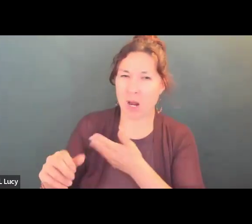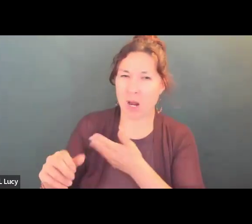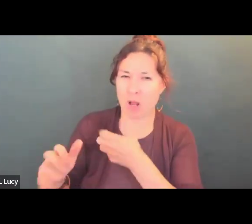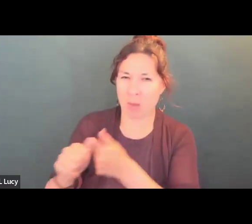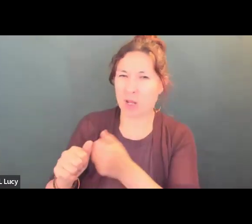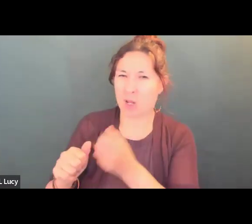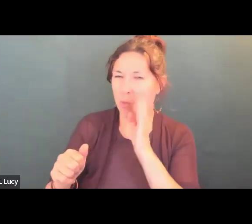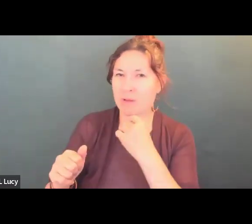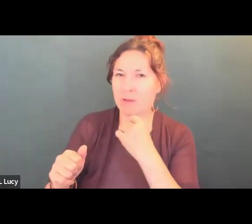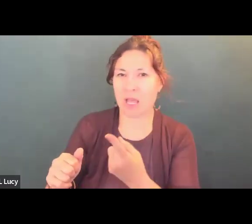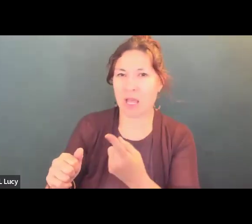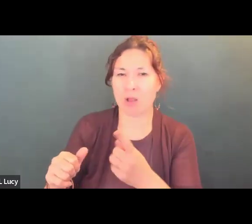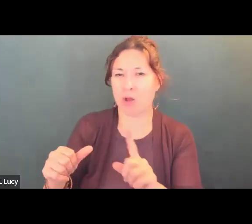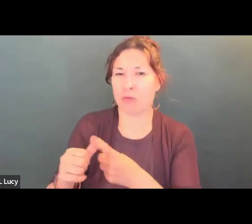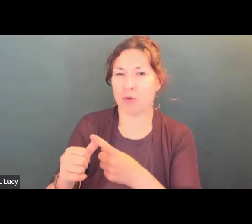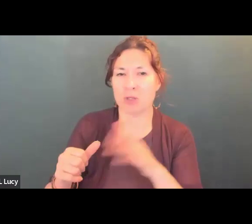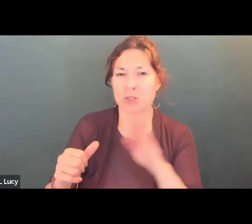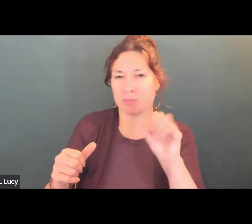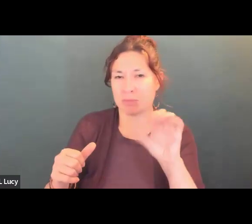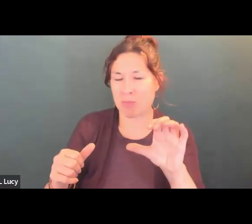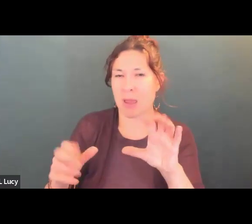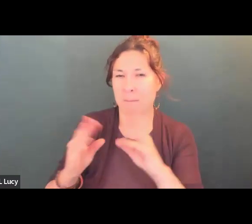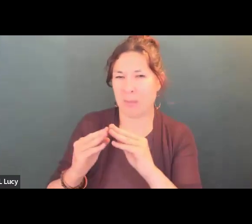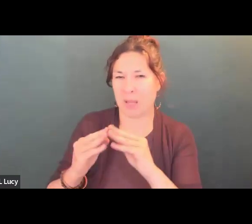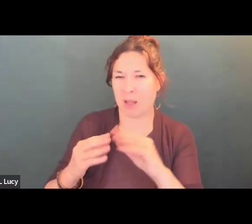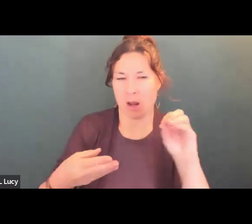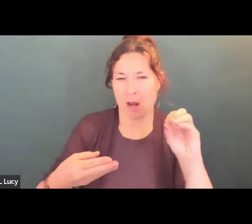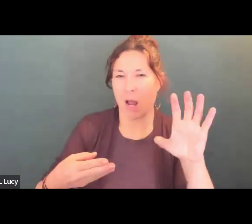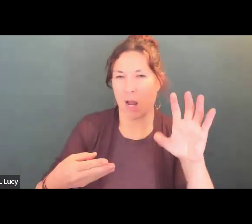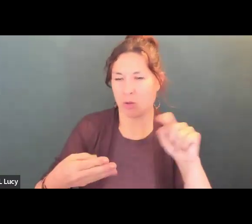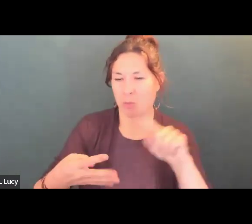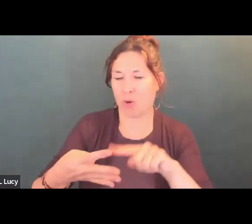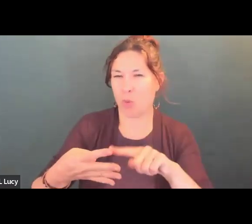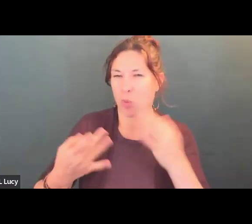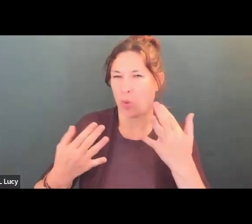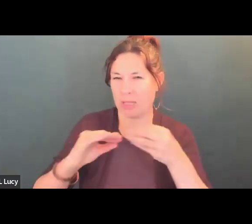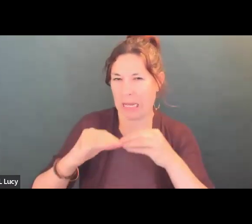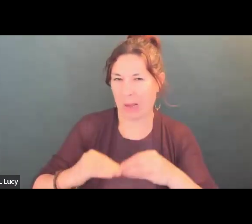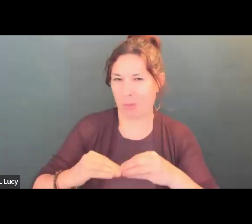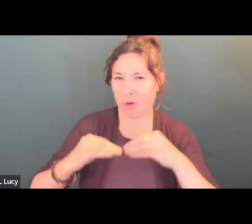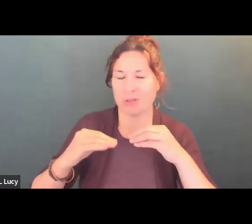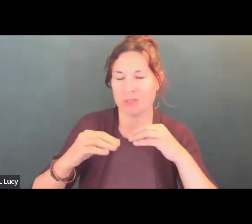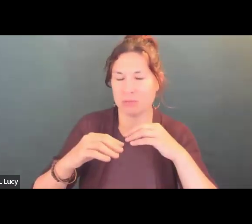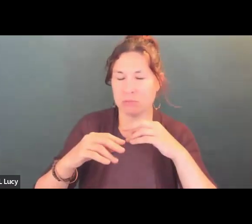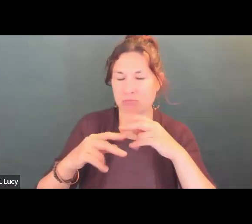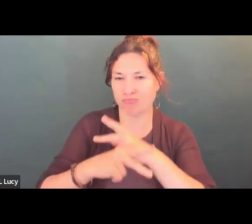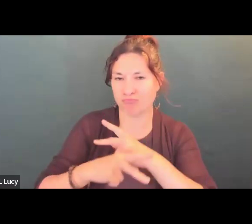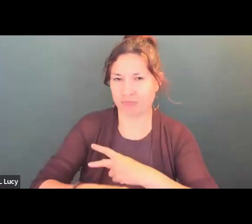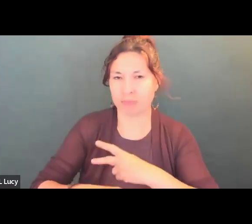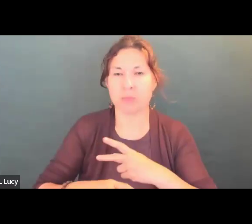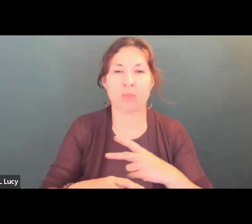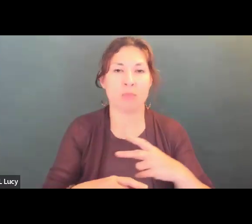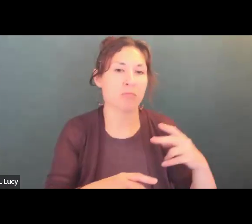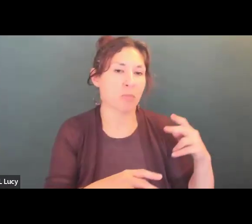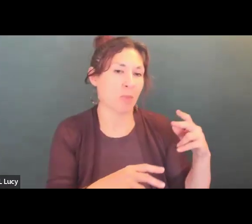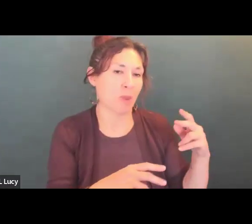October when they process the data. Copy. The transportation conversation. I have